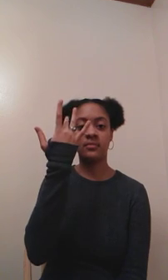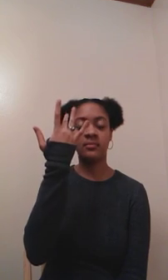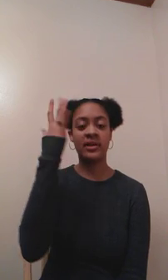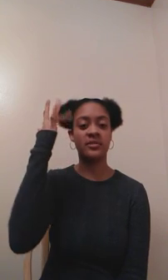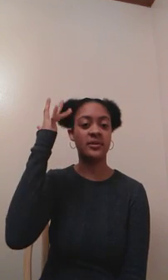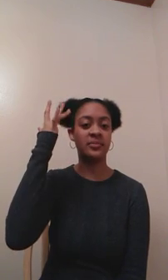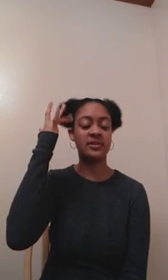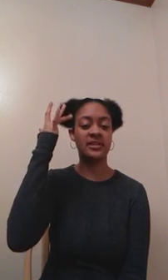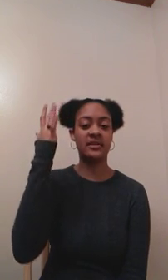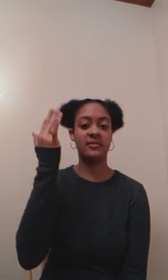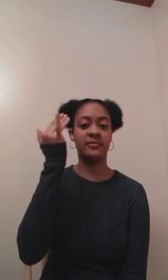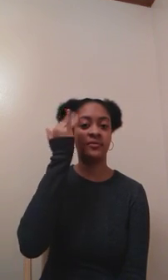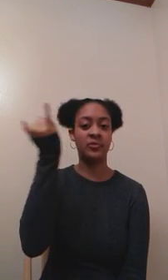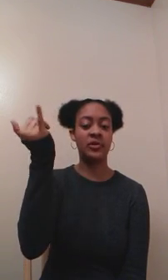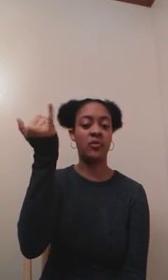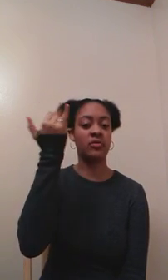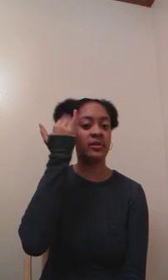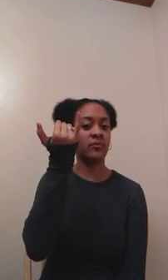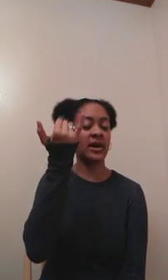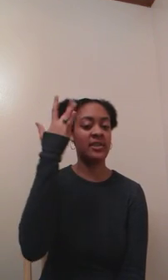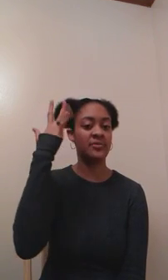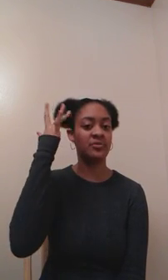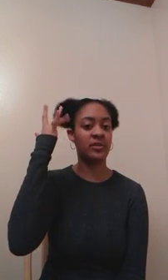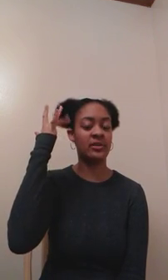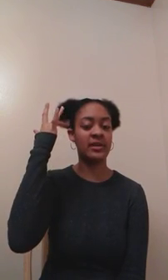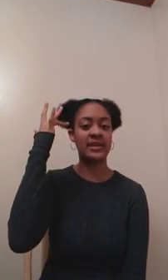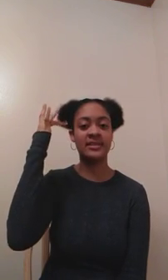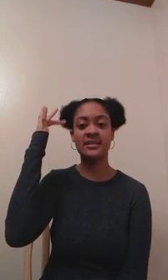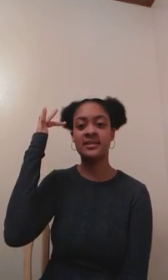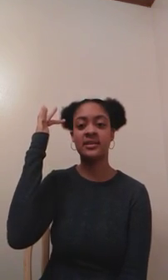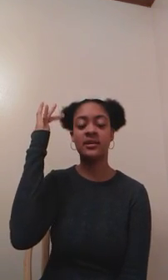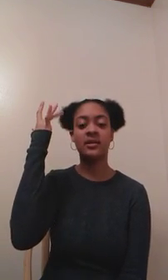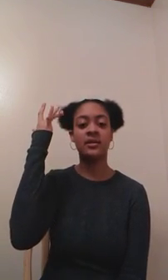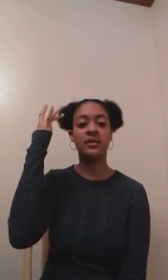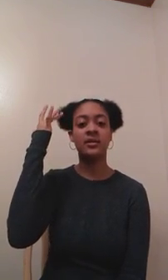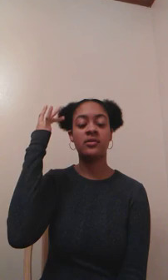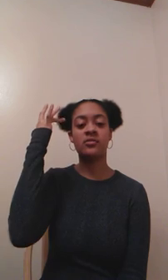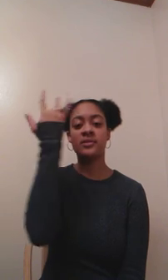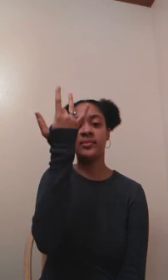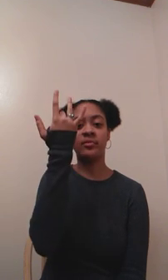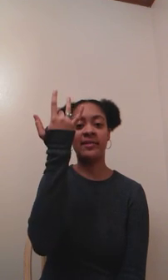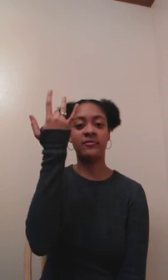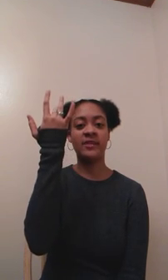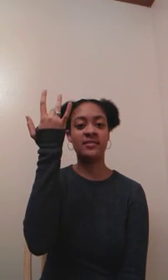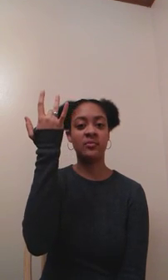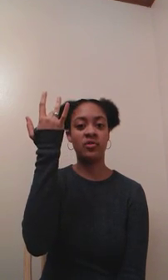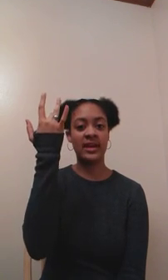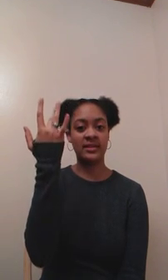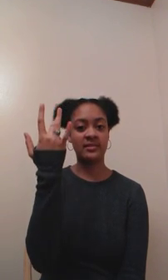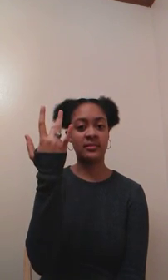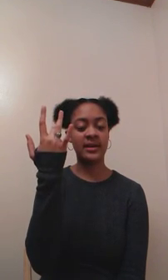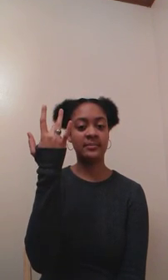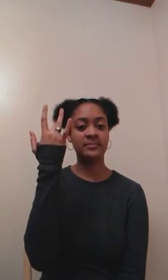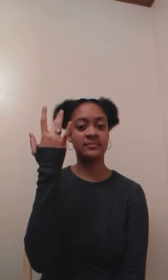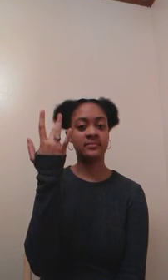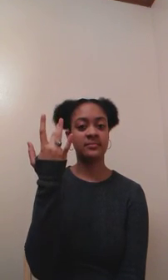by their temple instead of doing the whole letter Y. They'll just wiggle it like this. Or some people have it facing more like this way,